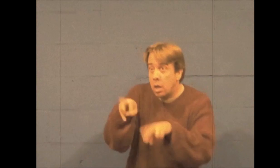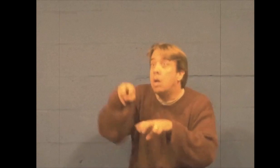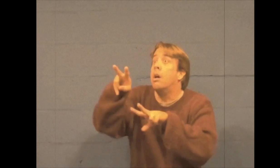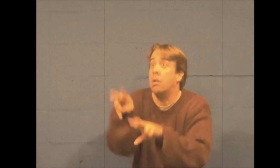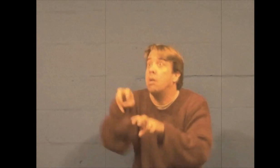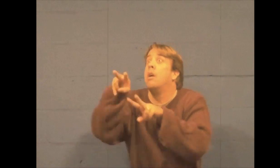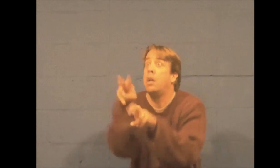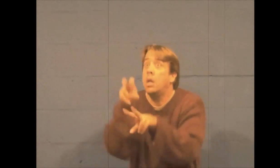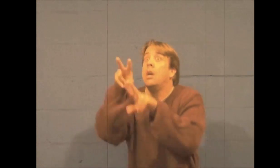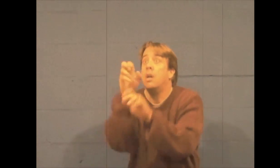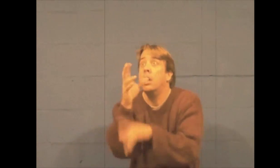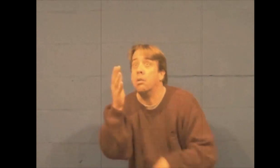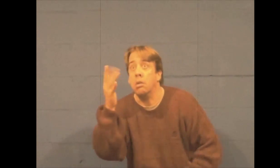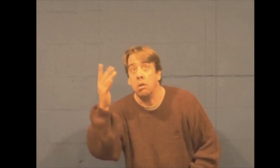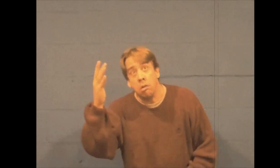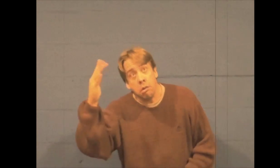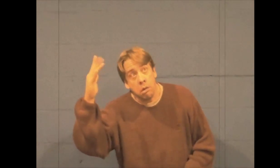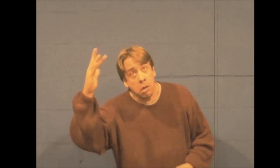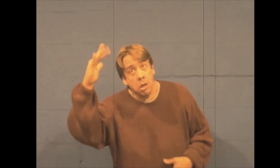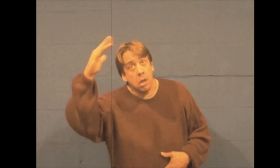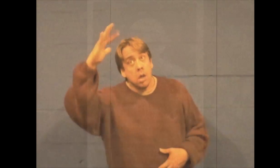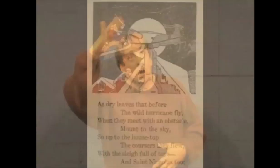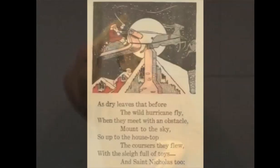of the story is these reindeer were flying in the air.